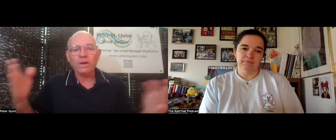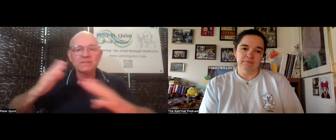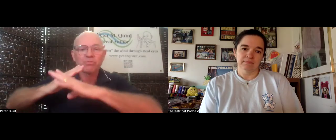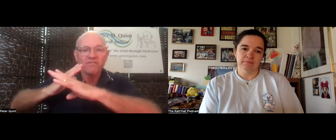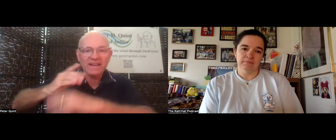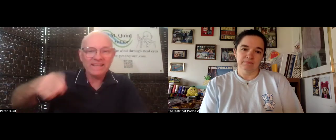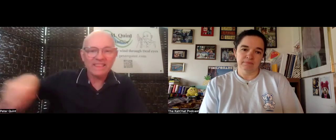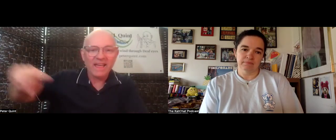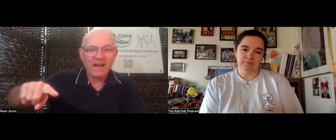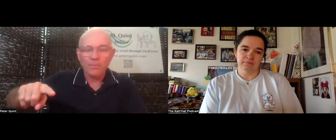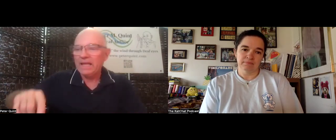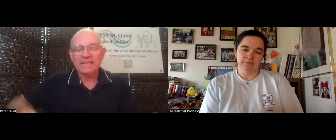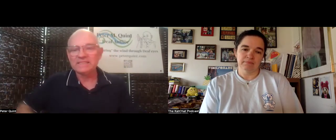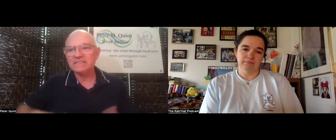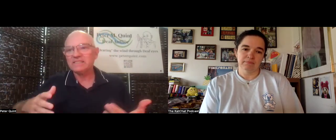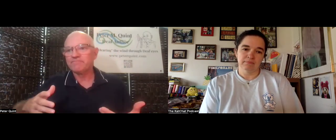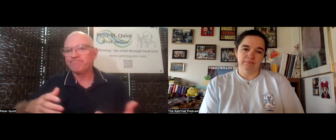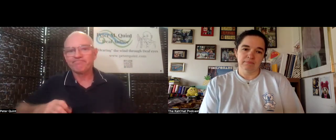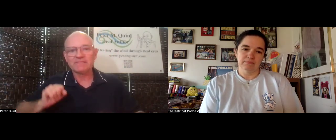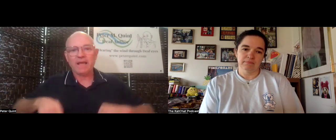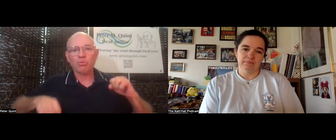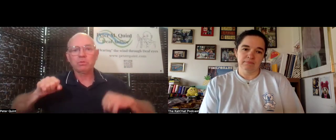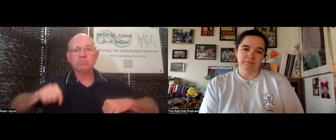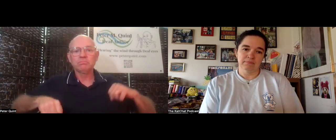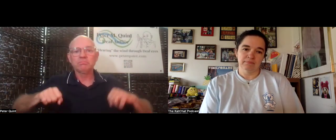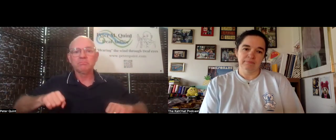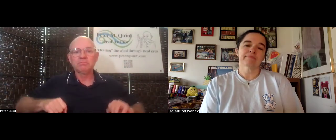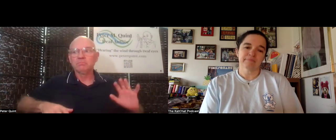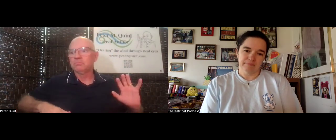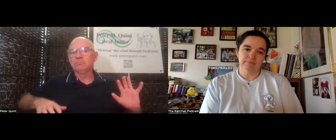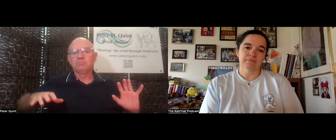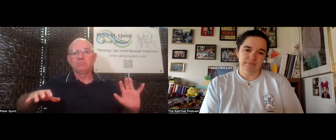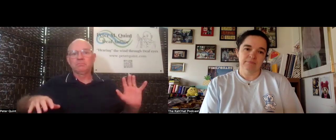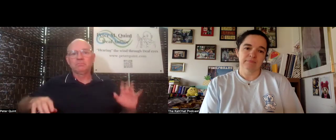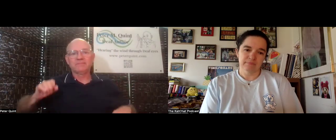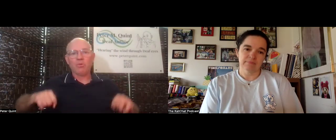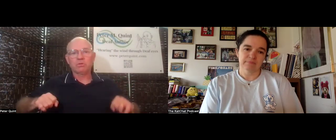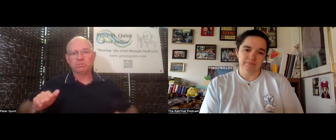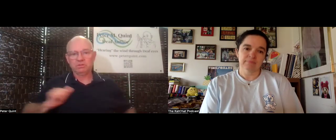but what is preventing them is doubt,